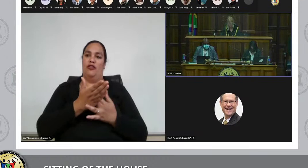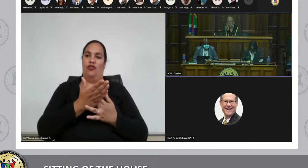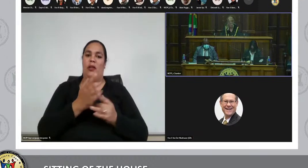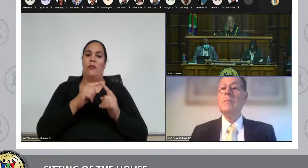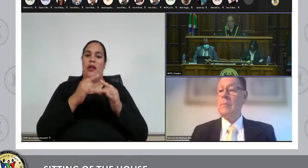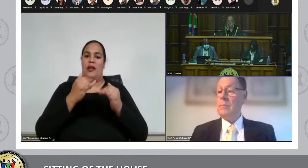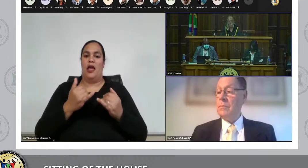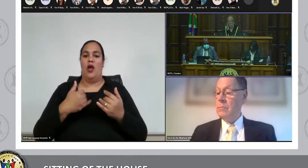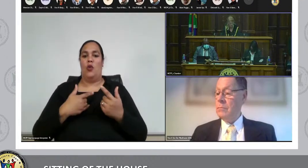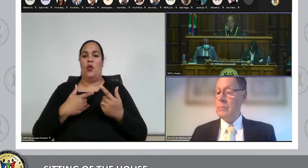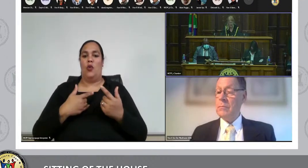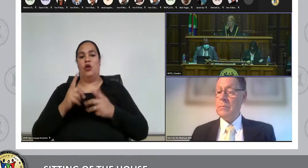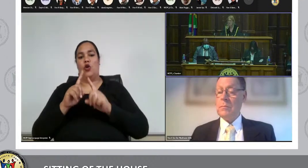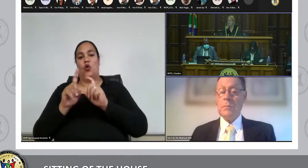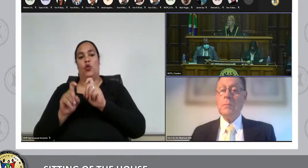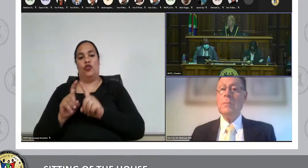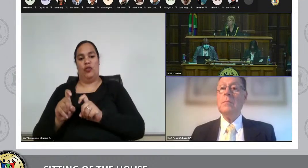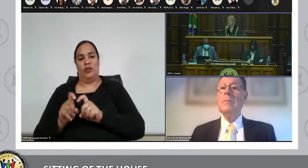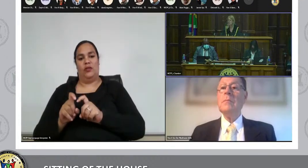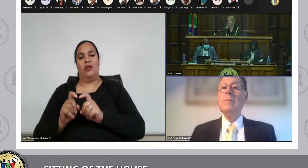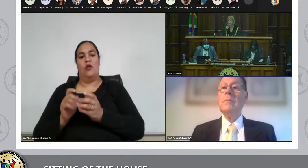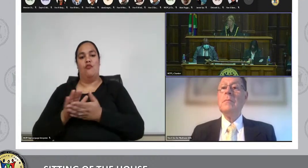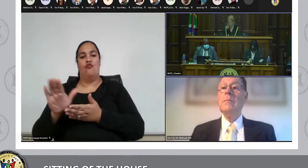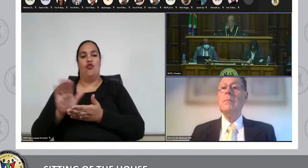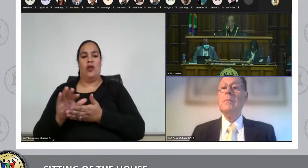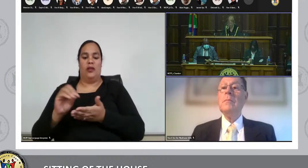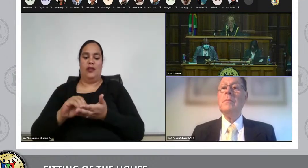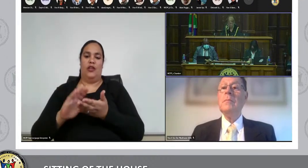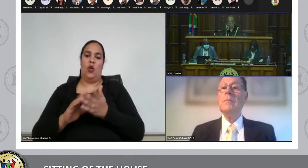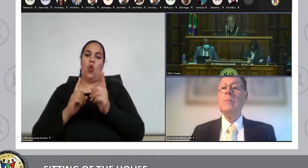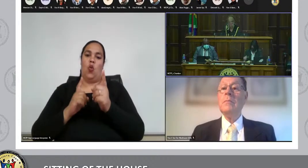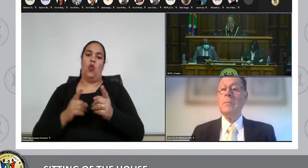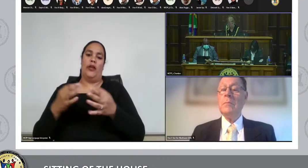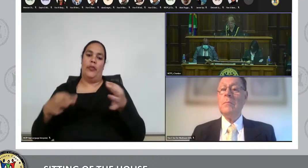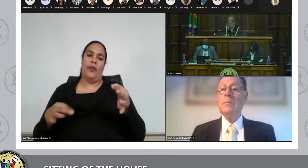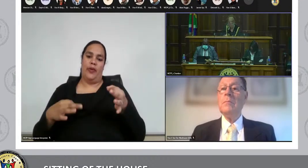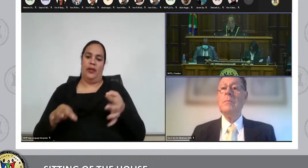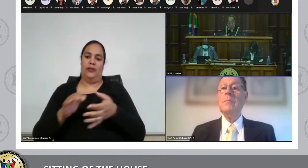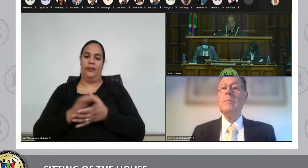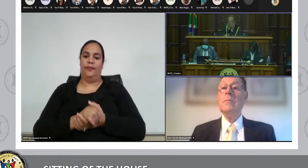We will now deal with questions as printed on the order paper.